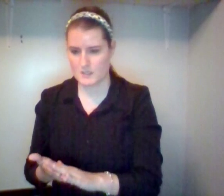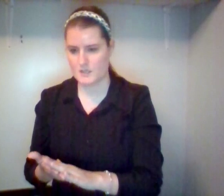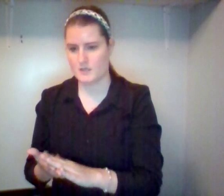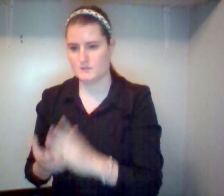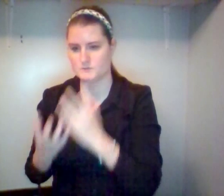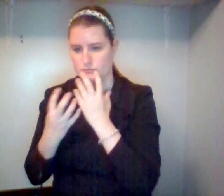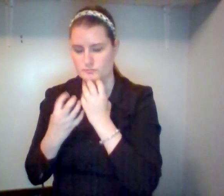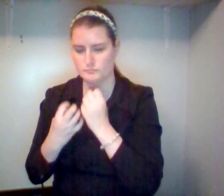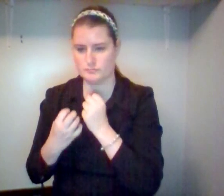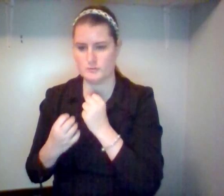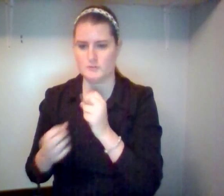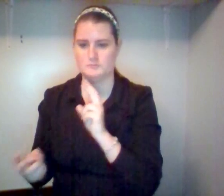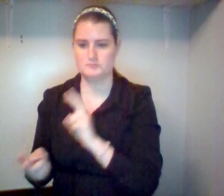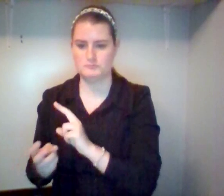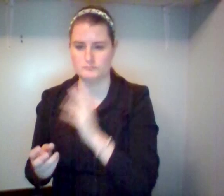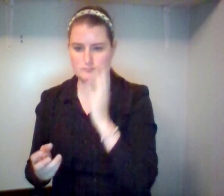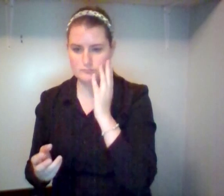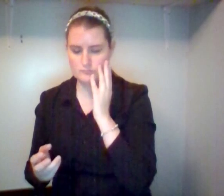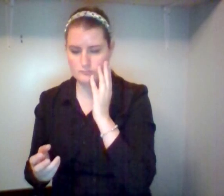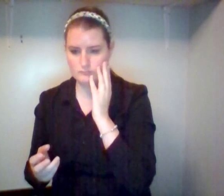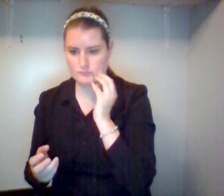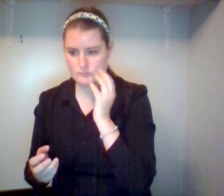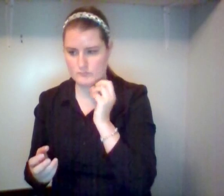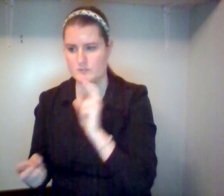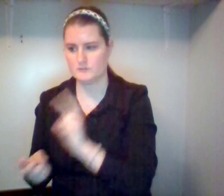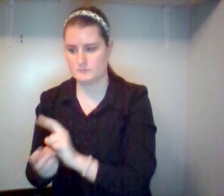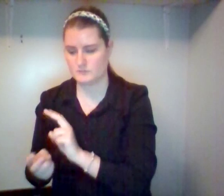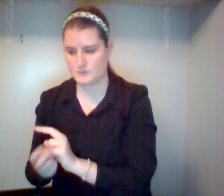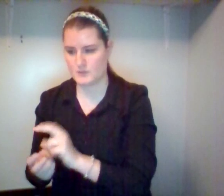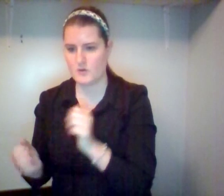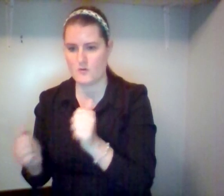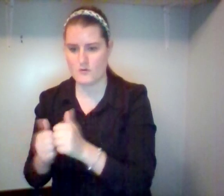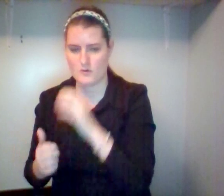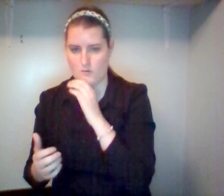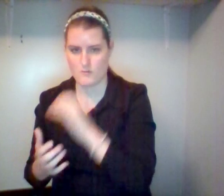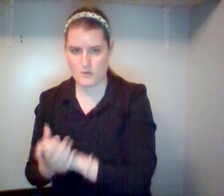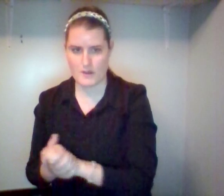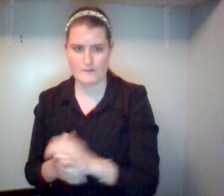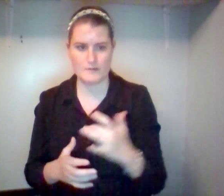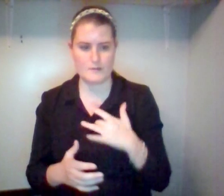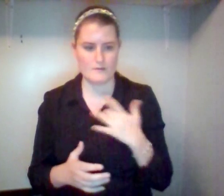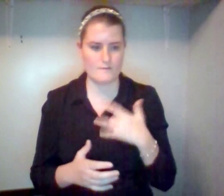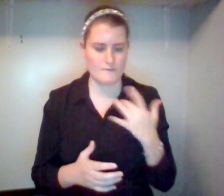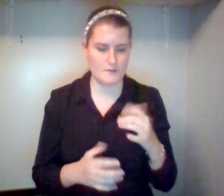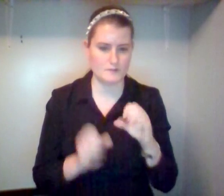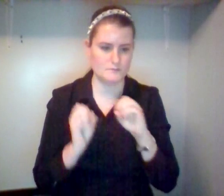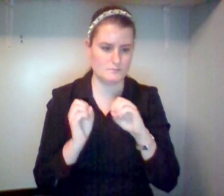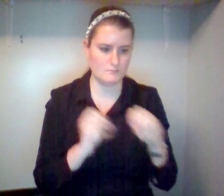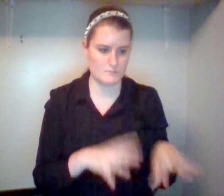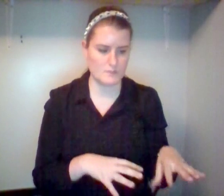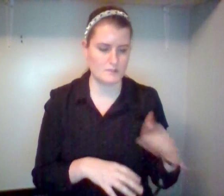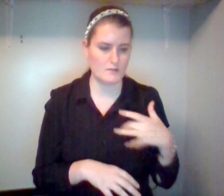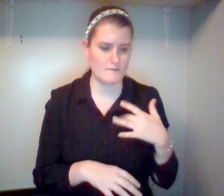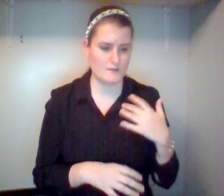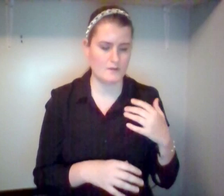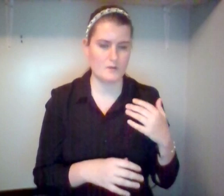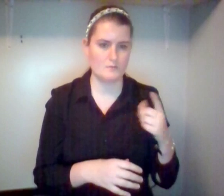of exquisite joy, or let's just say fear, maybe you just saw a bear on the front porch of your cabin and